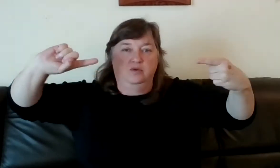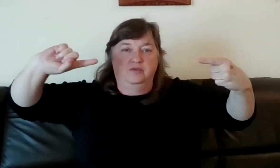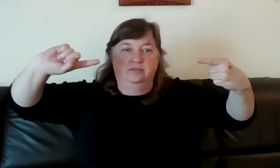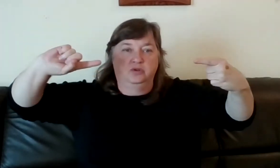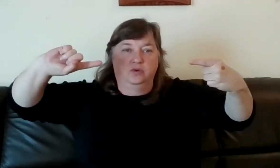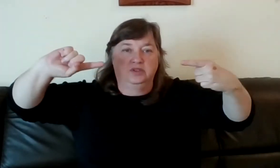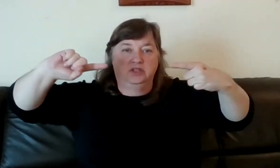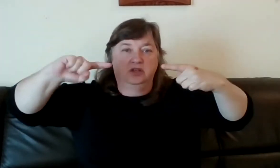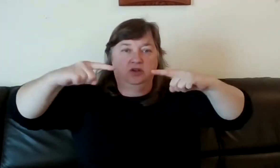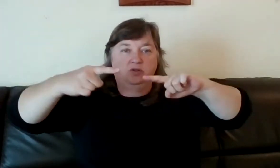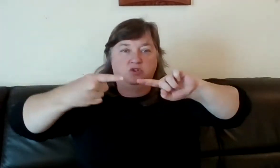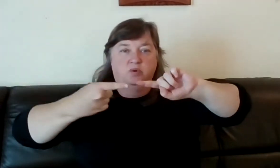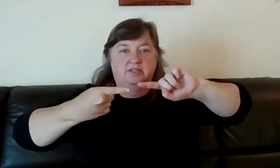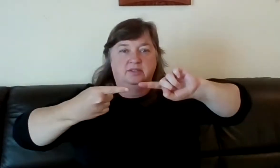move them towards each other, you twist